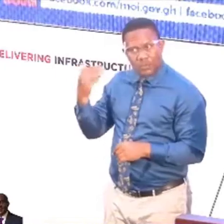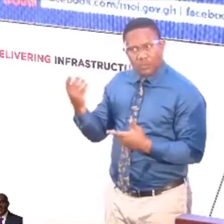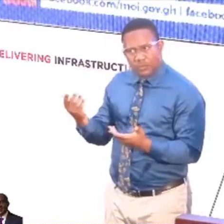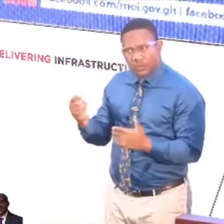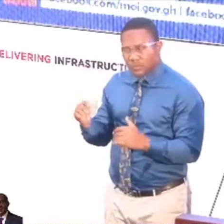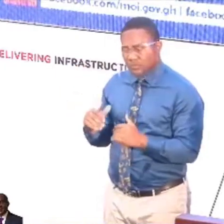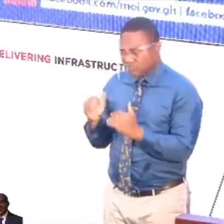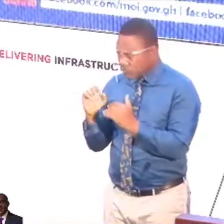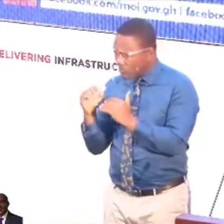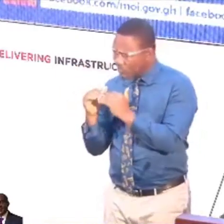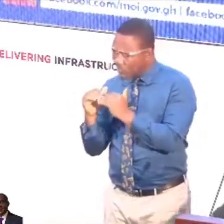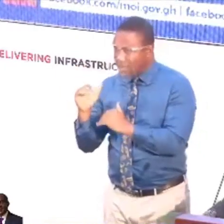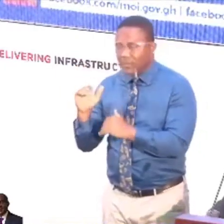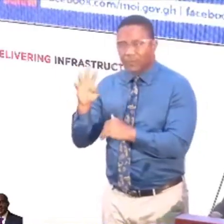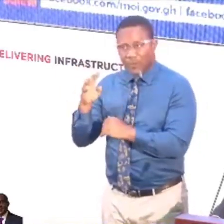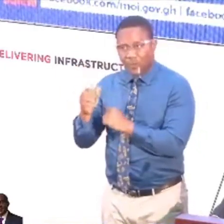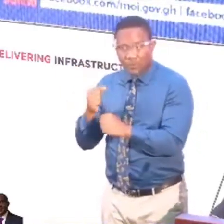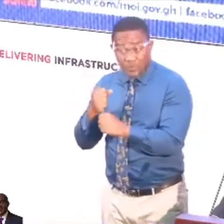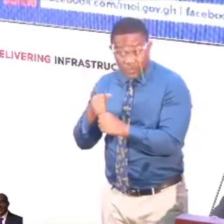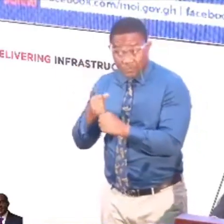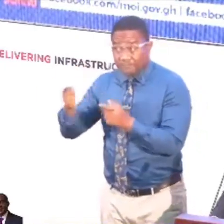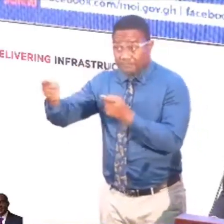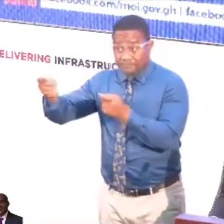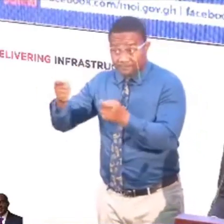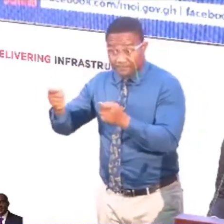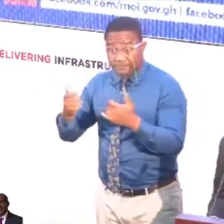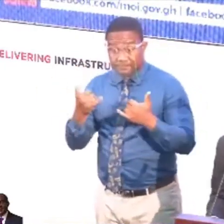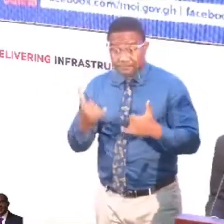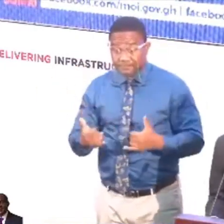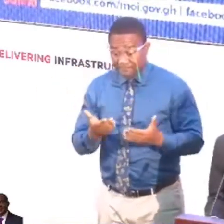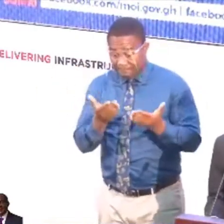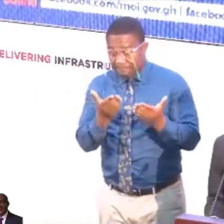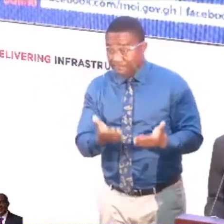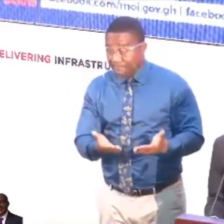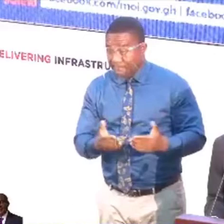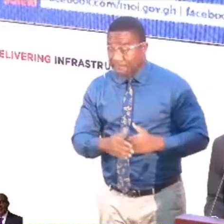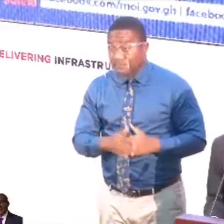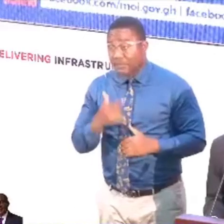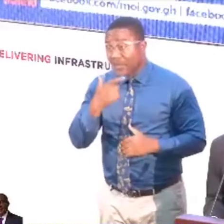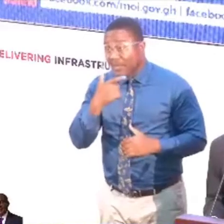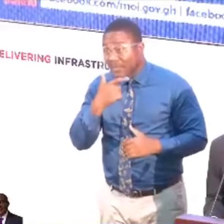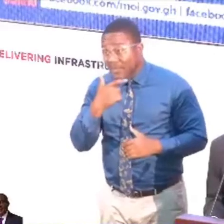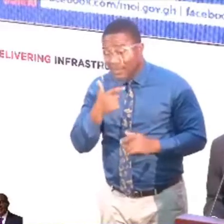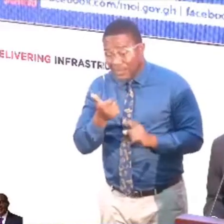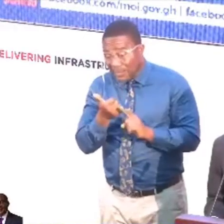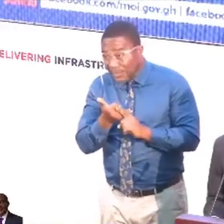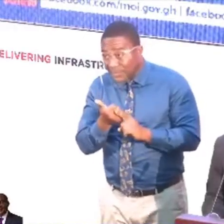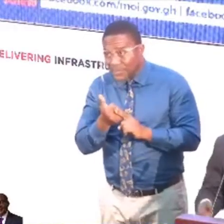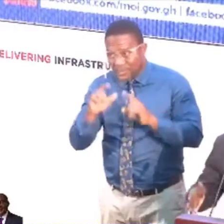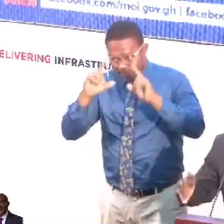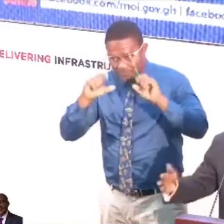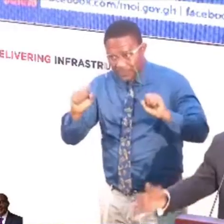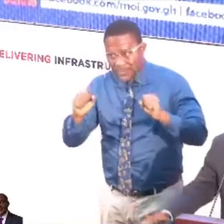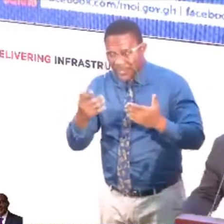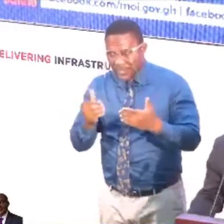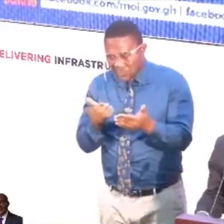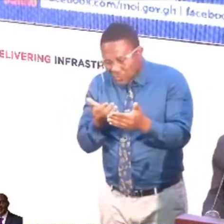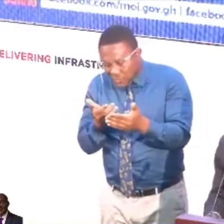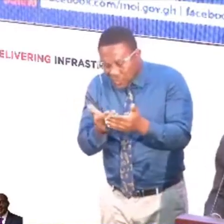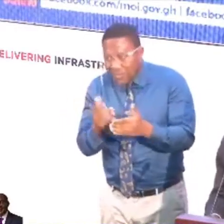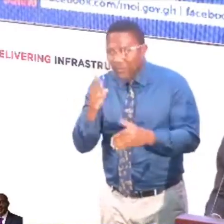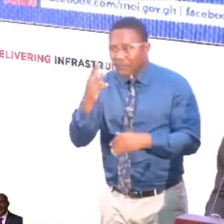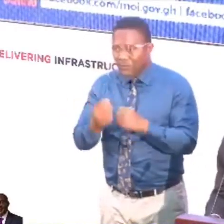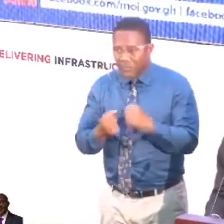4 years. His Excellency, Nana Addo Dankwa Akufo-Addo, is almost 4